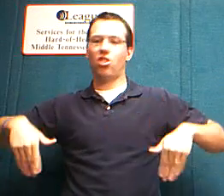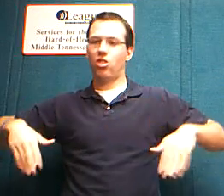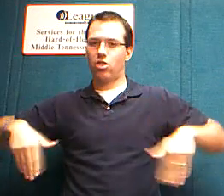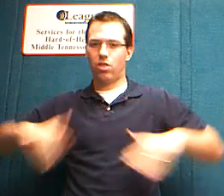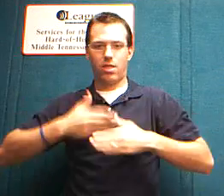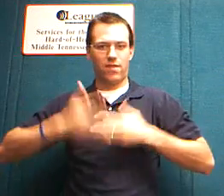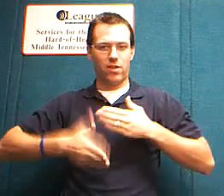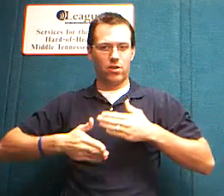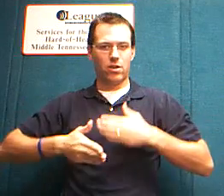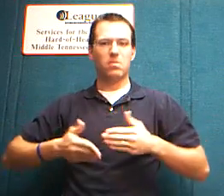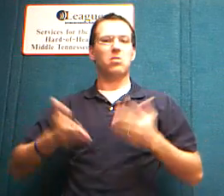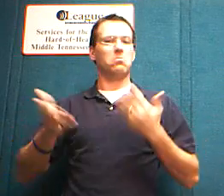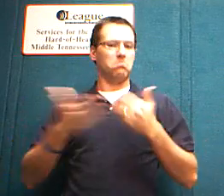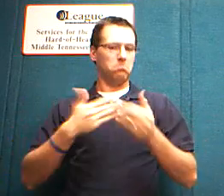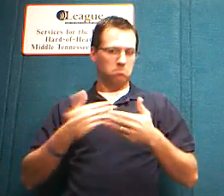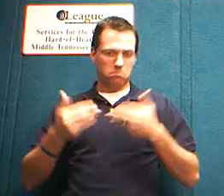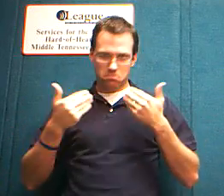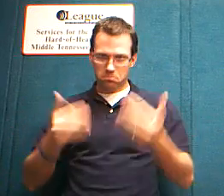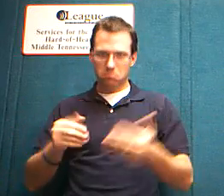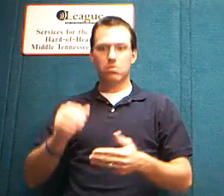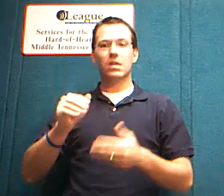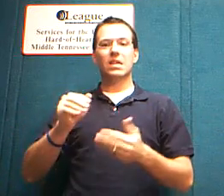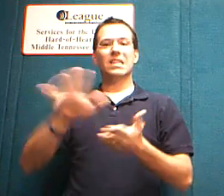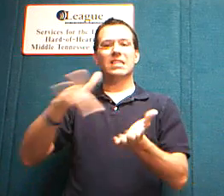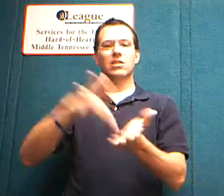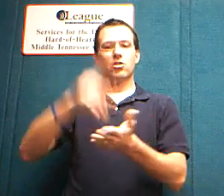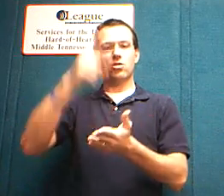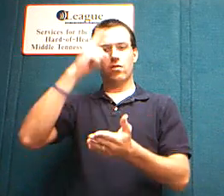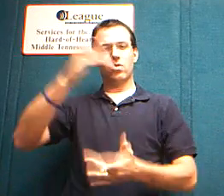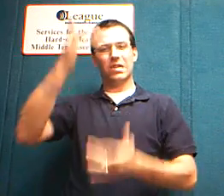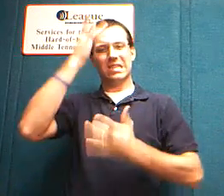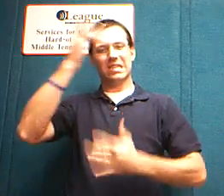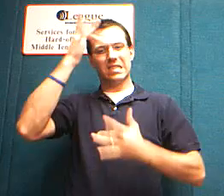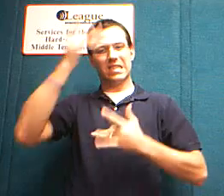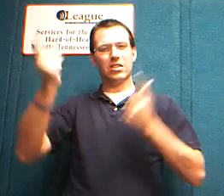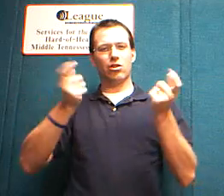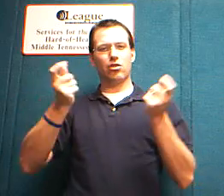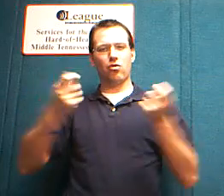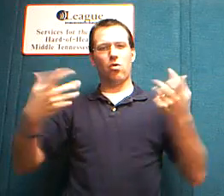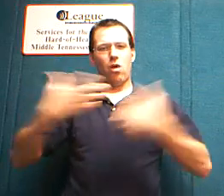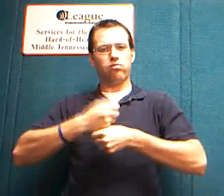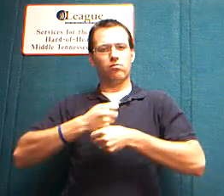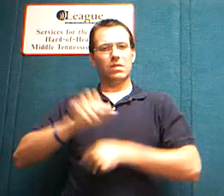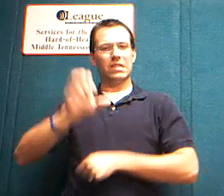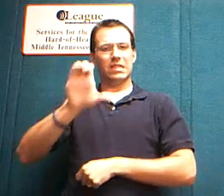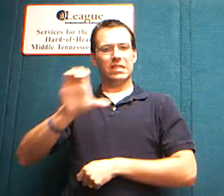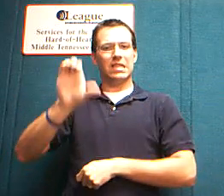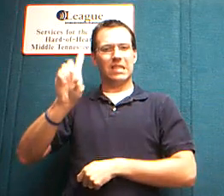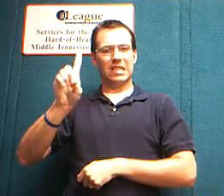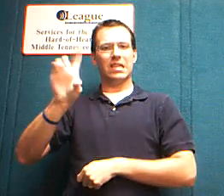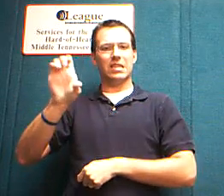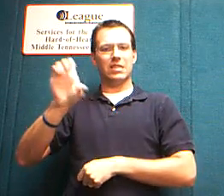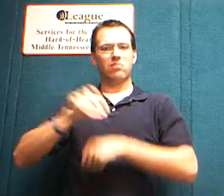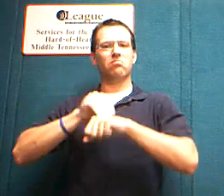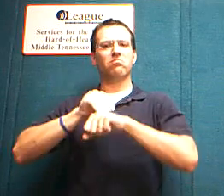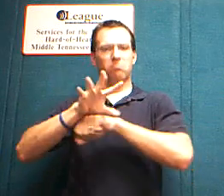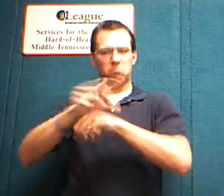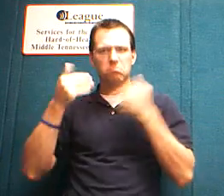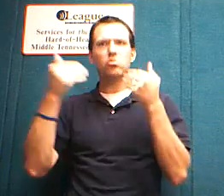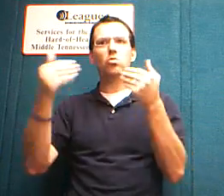that you get a vaccine as soon as they come out. You should also take other vaccines for the seasonal flus, and